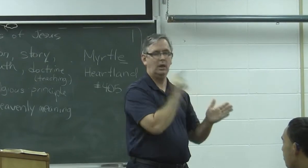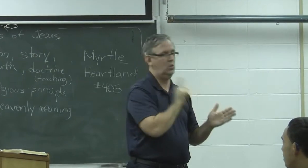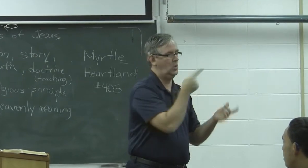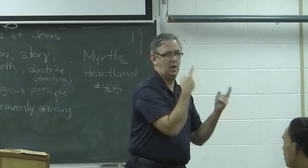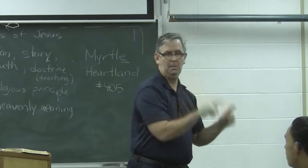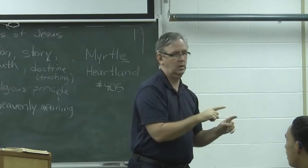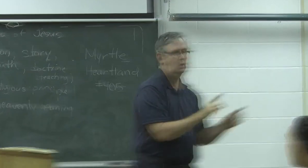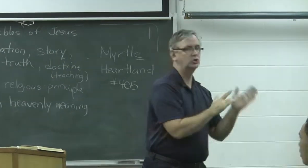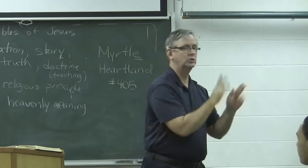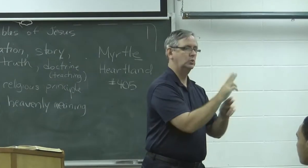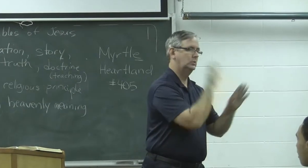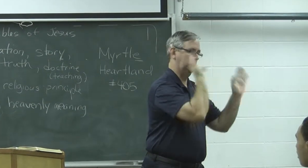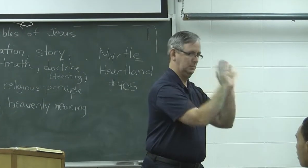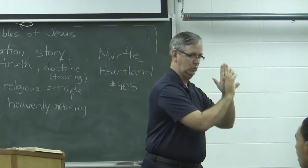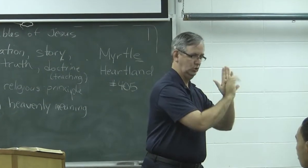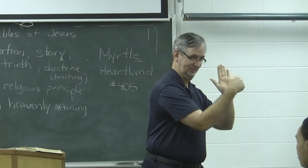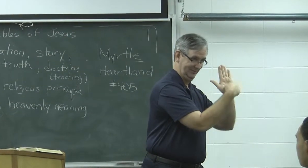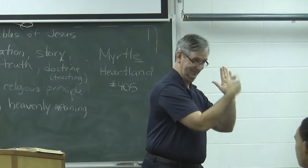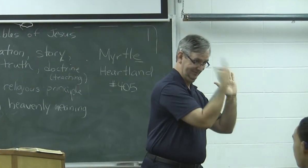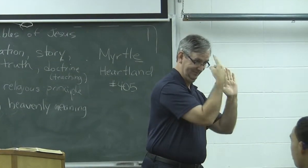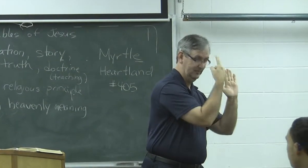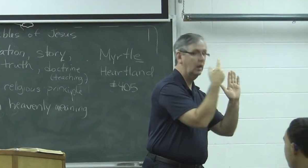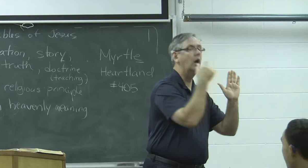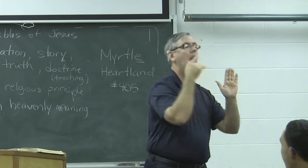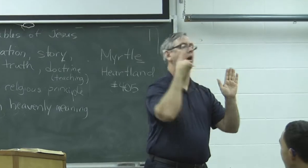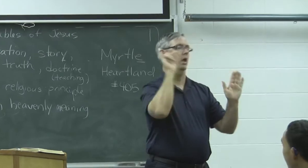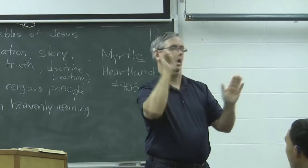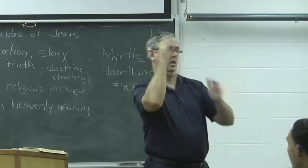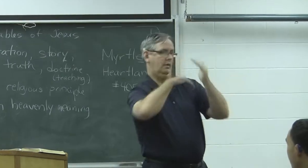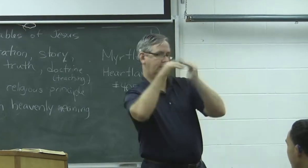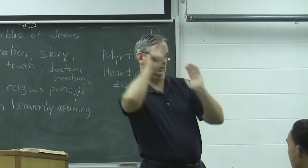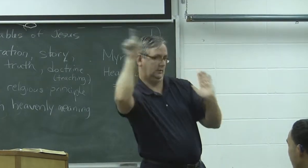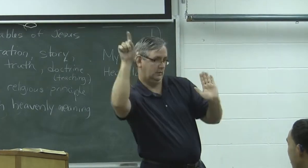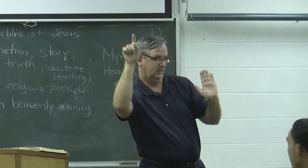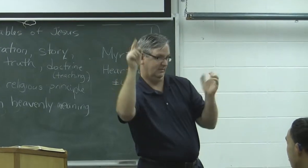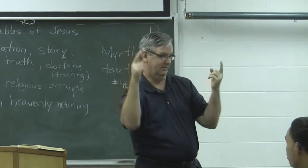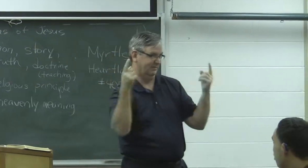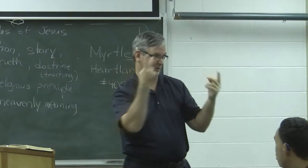happen, and there are things that are not, that are said, that are not really happening. It's just a